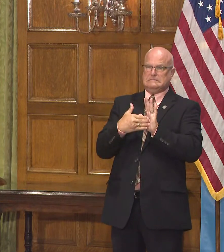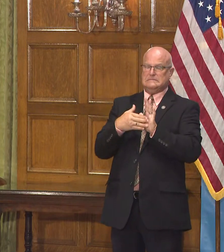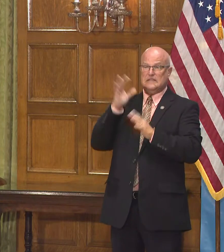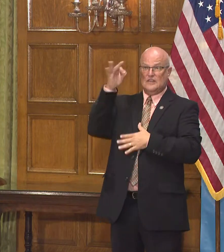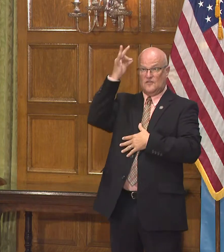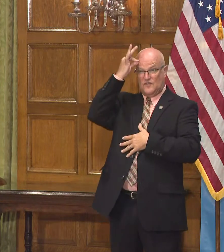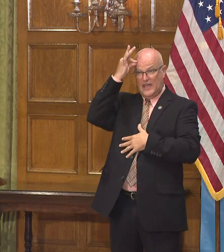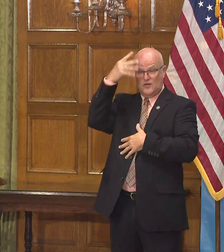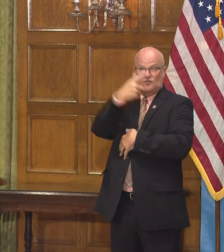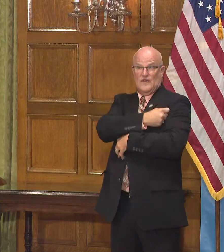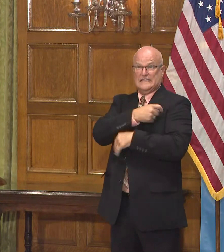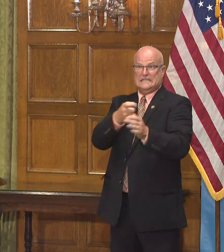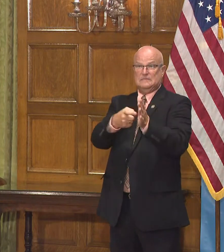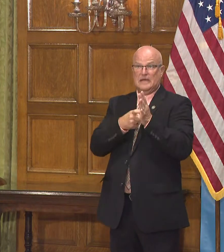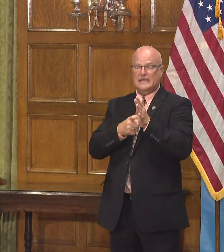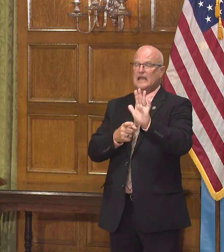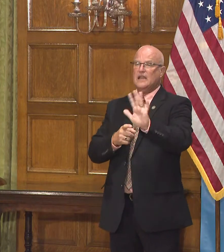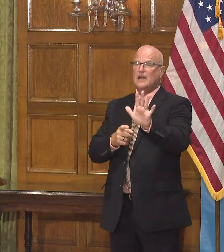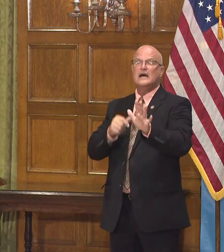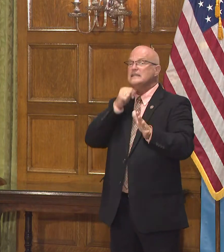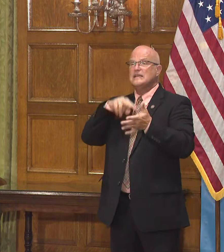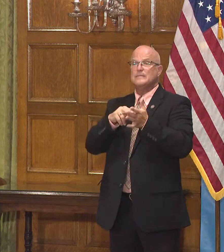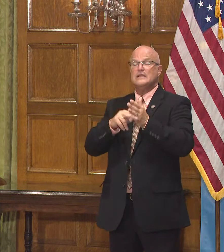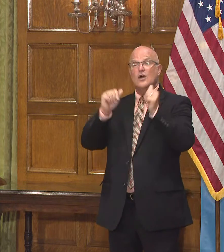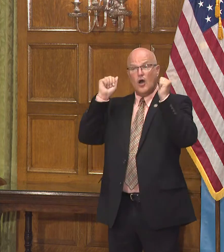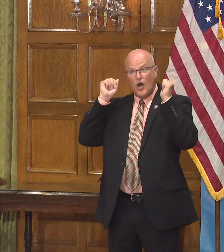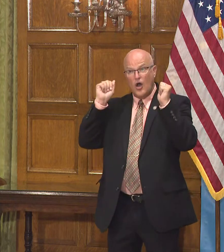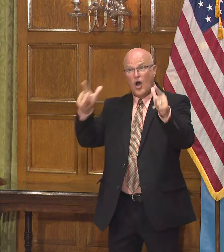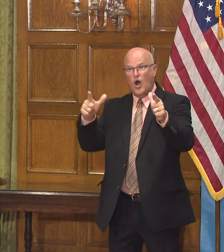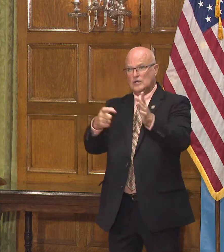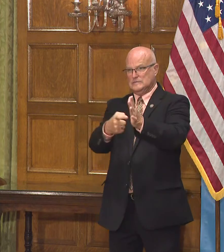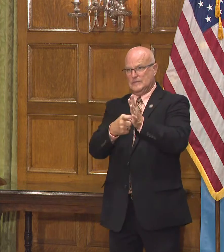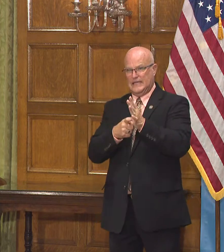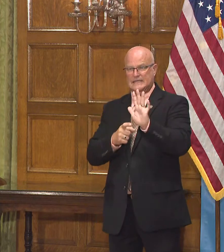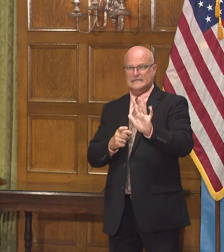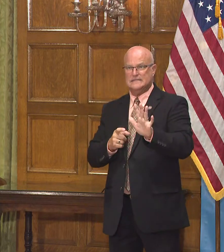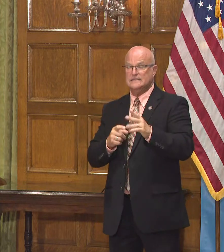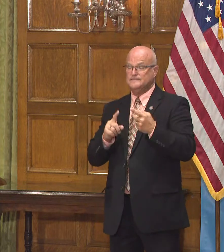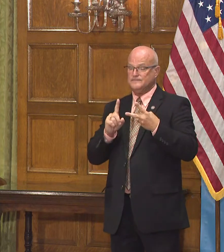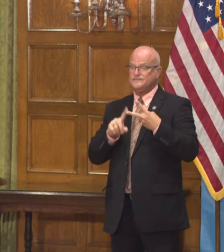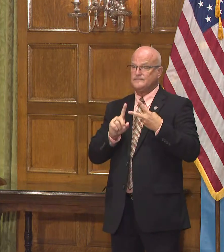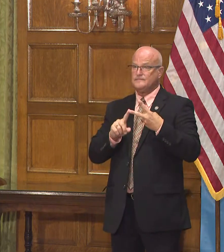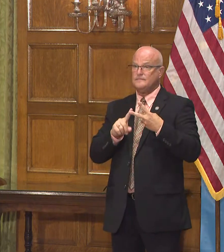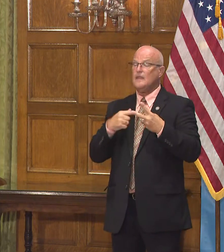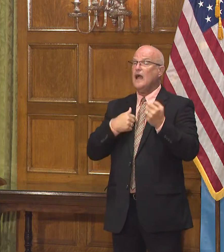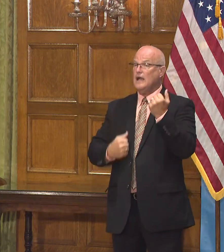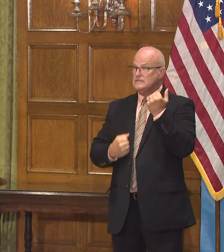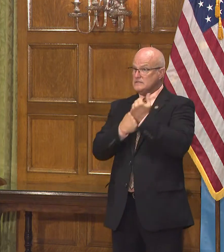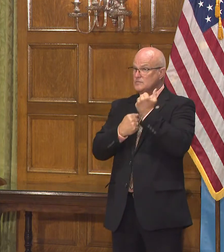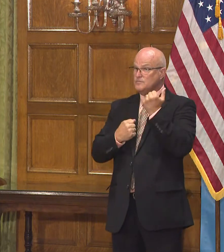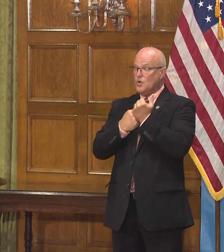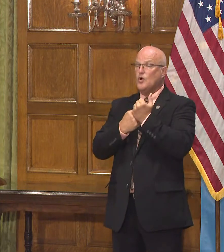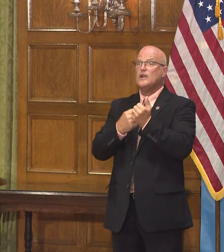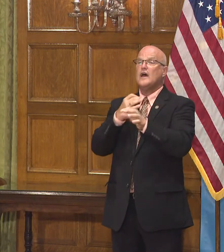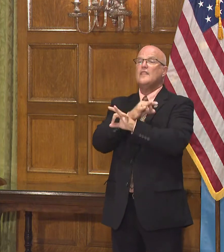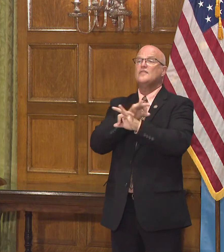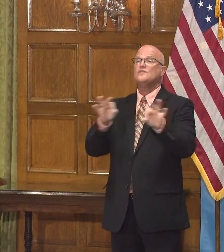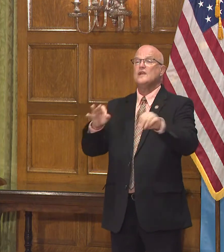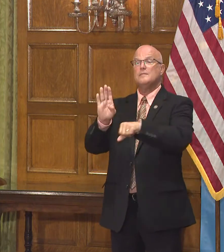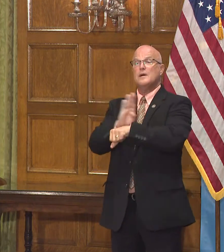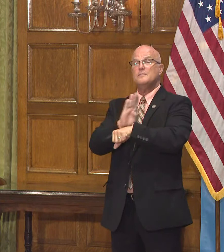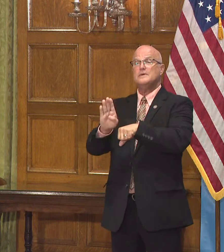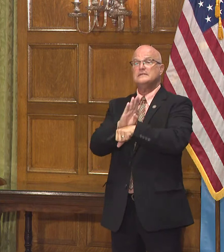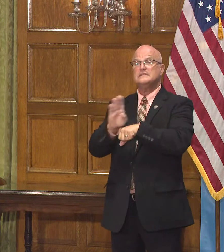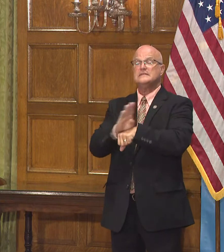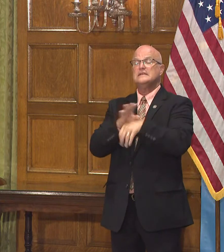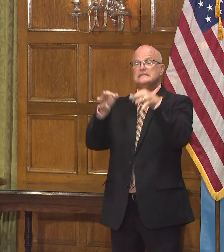vaccine mandate does not mean that you're opposed to all mandates. Secondly, I support the freedom of businesses